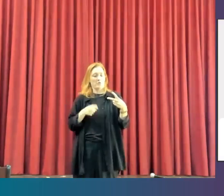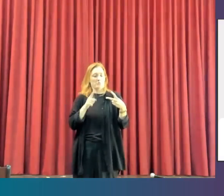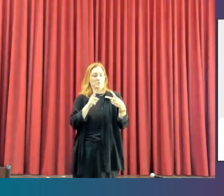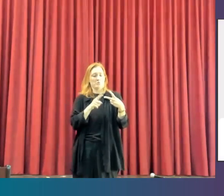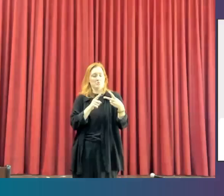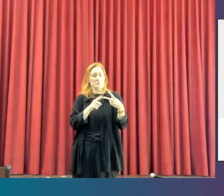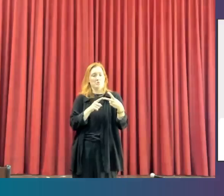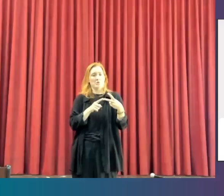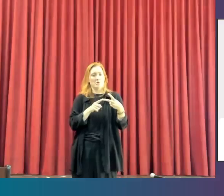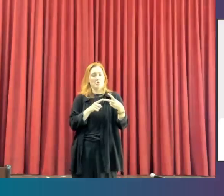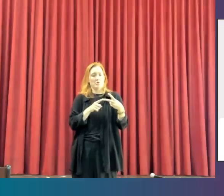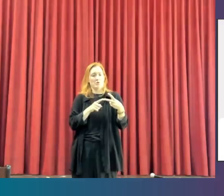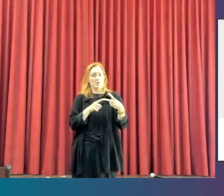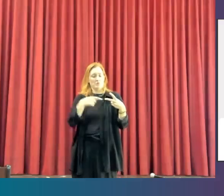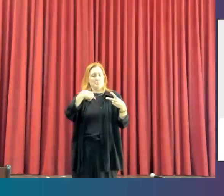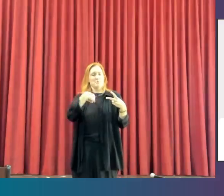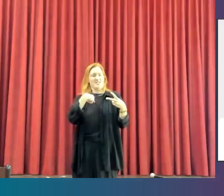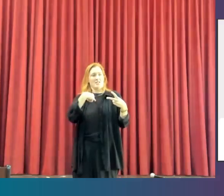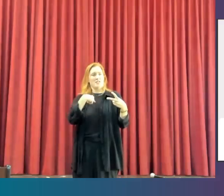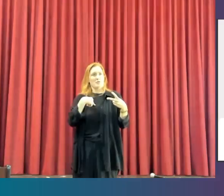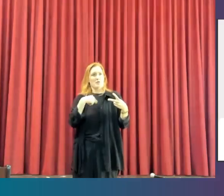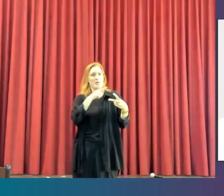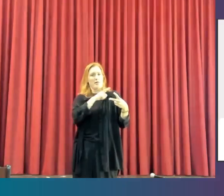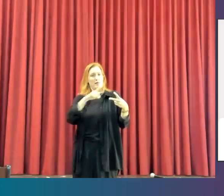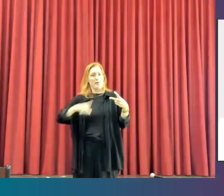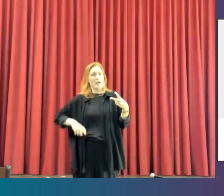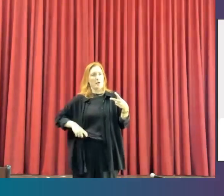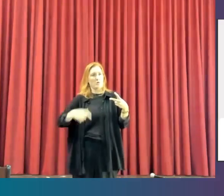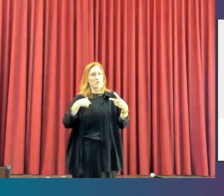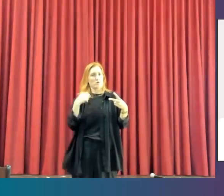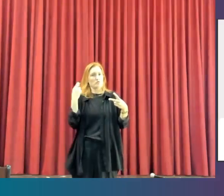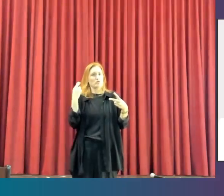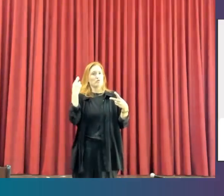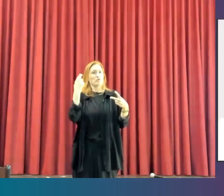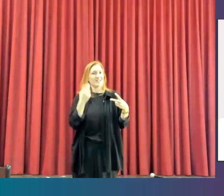reasonable for me as the landlord to grant?